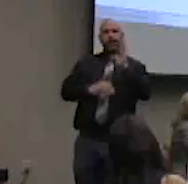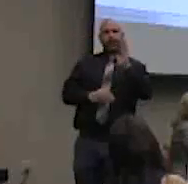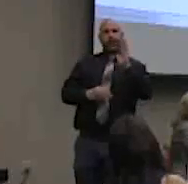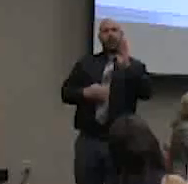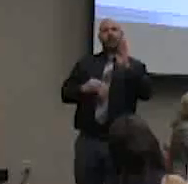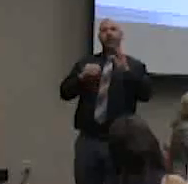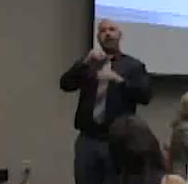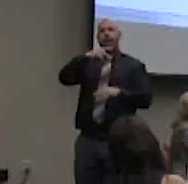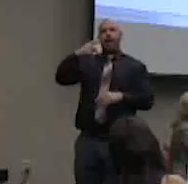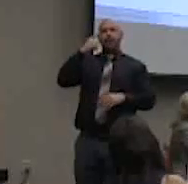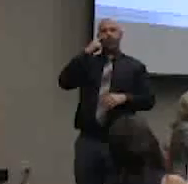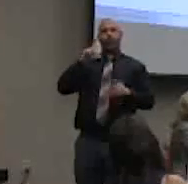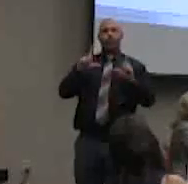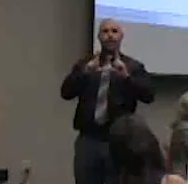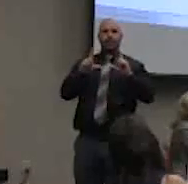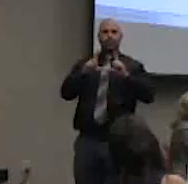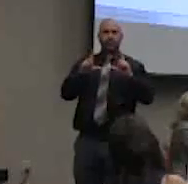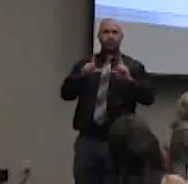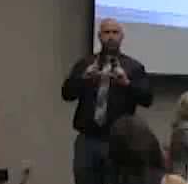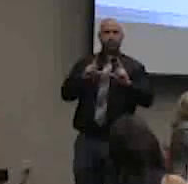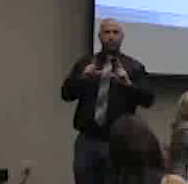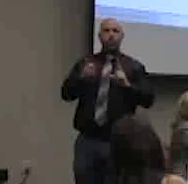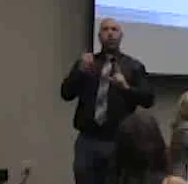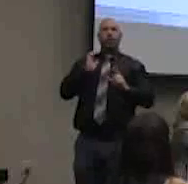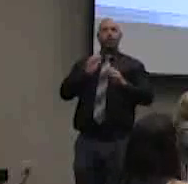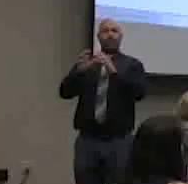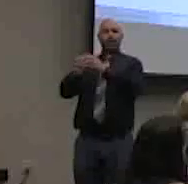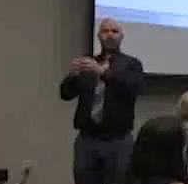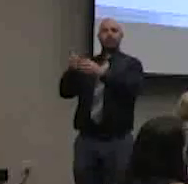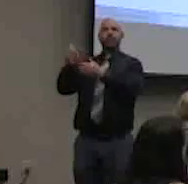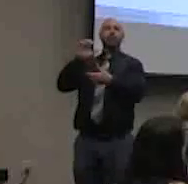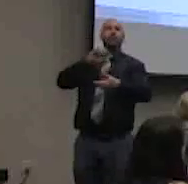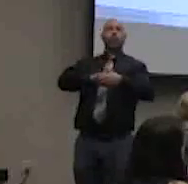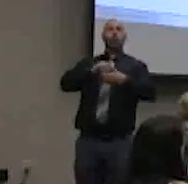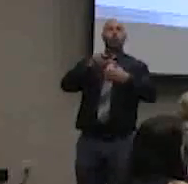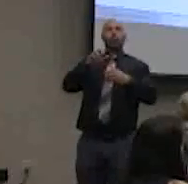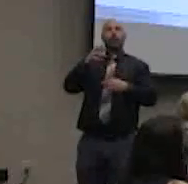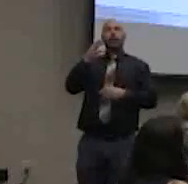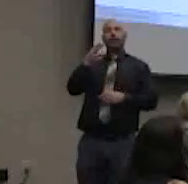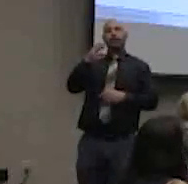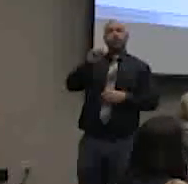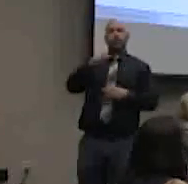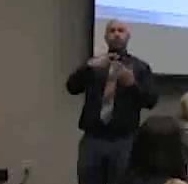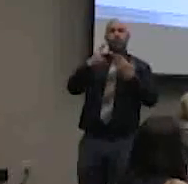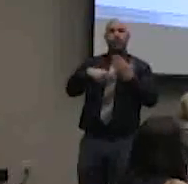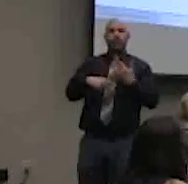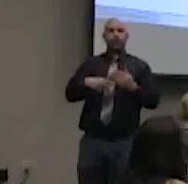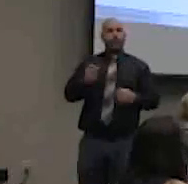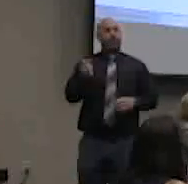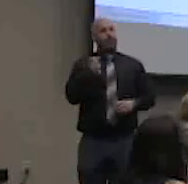our classrooms where she's partnering with Head Start. I want to ask you, Leslie, just